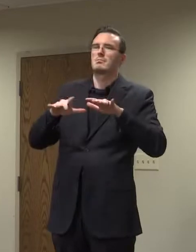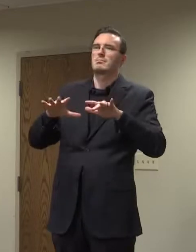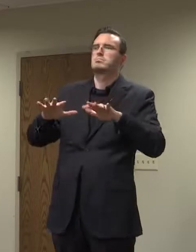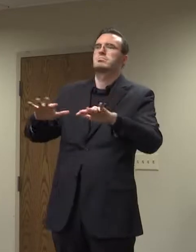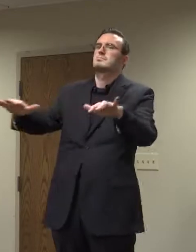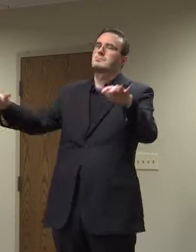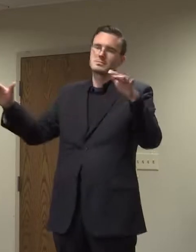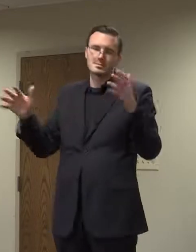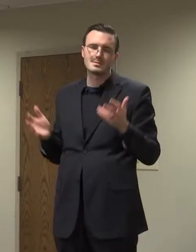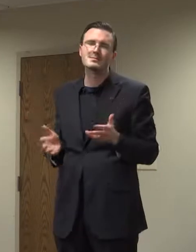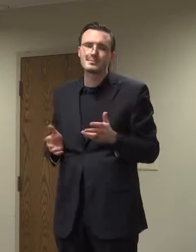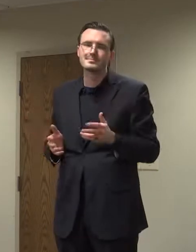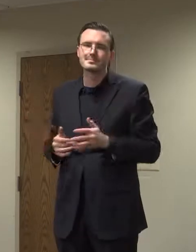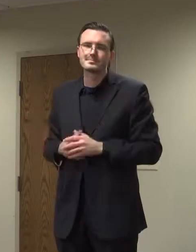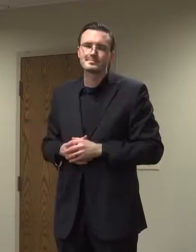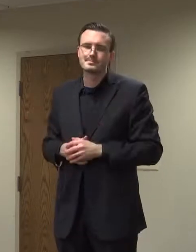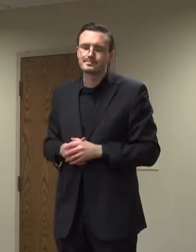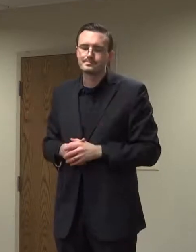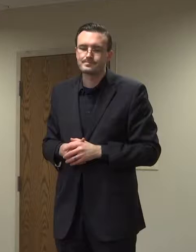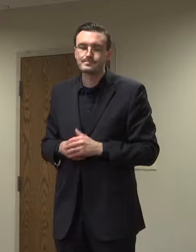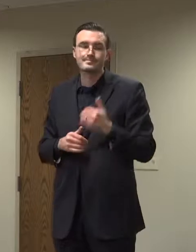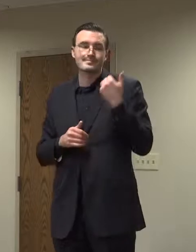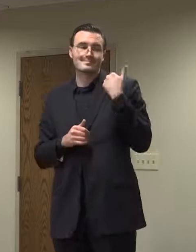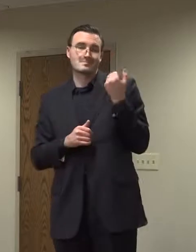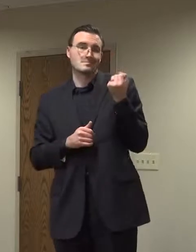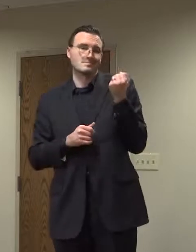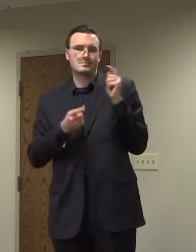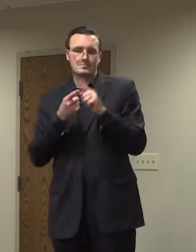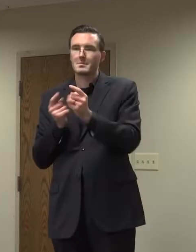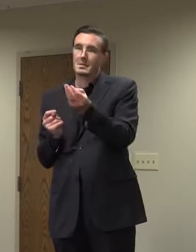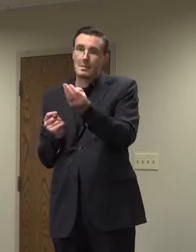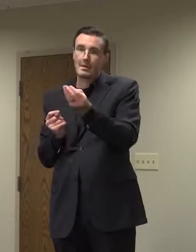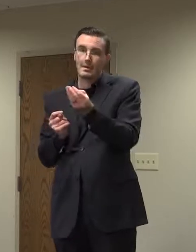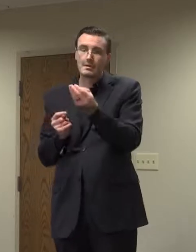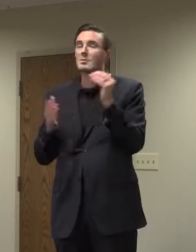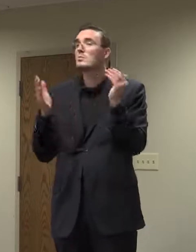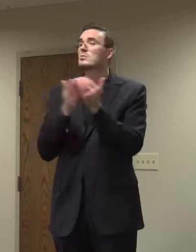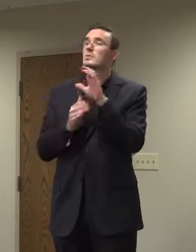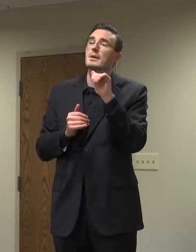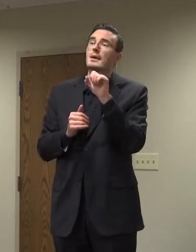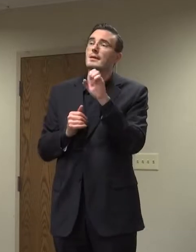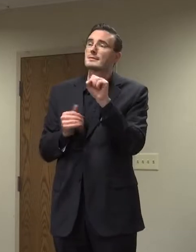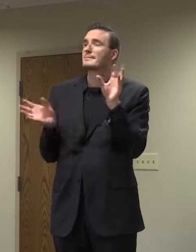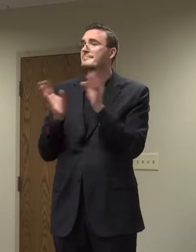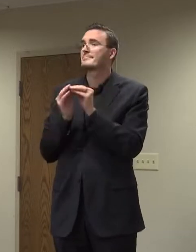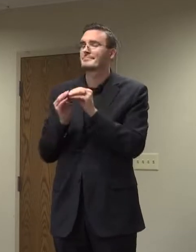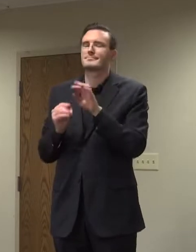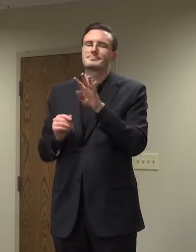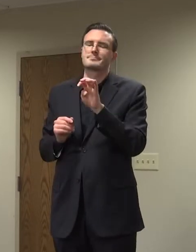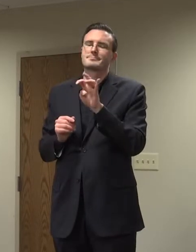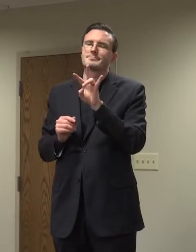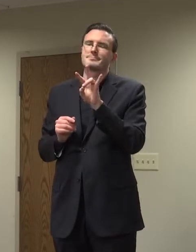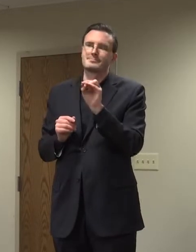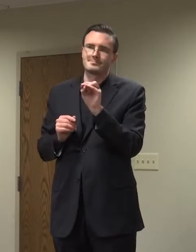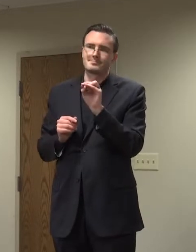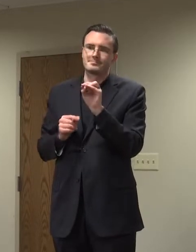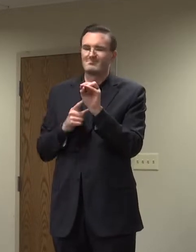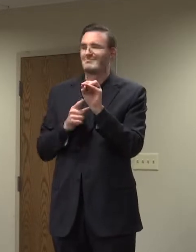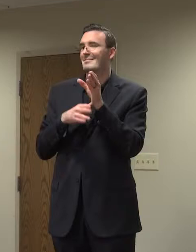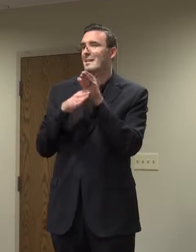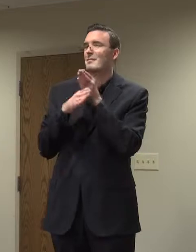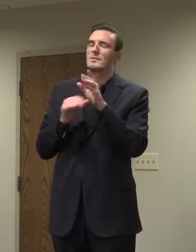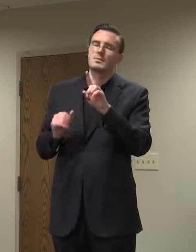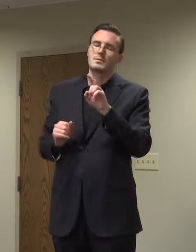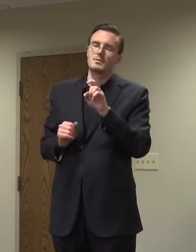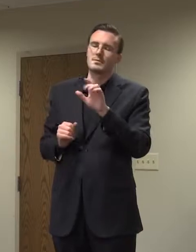So new cases for Saturday through Monday, we saw 470. We are averaging 157 per